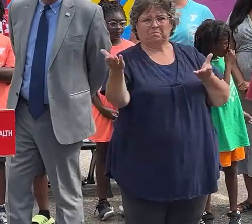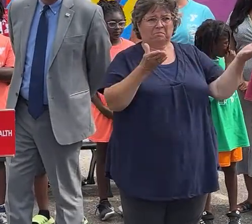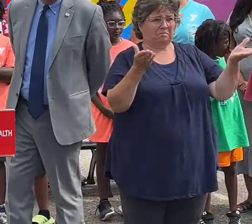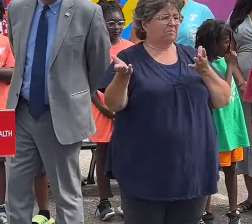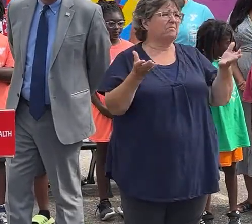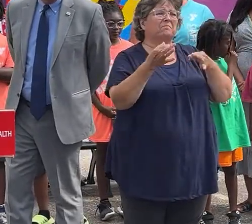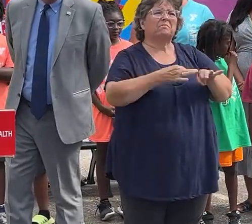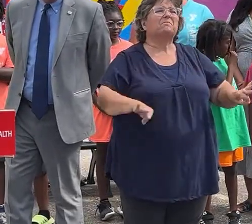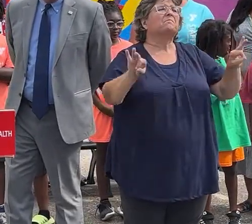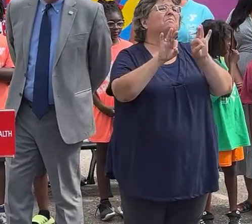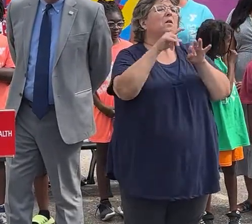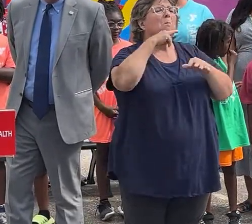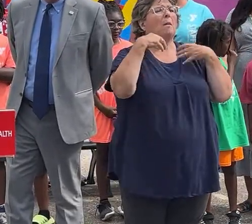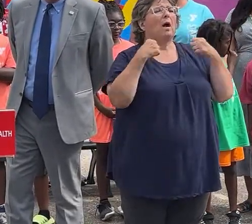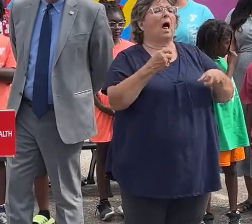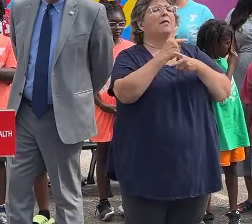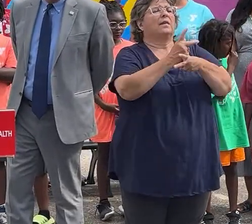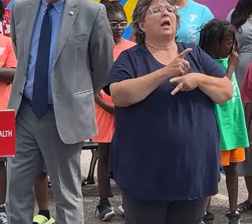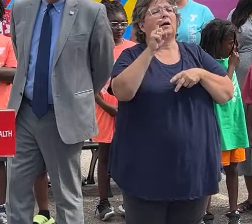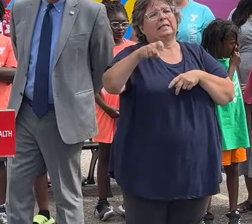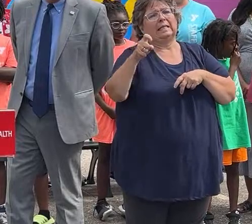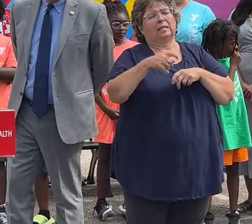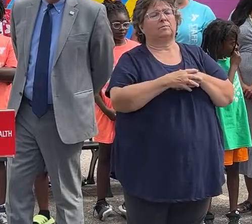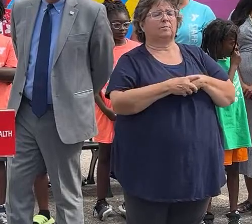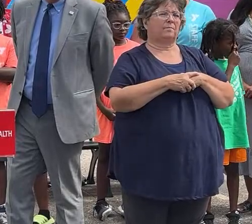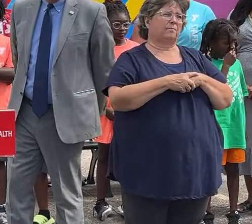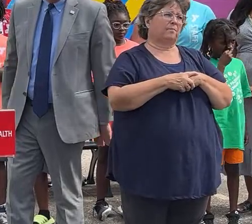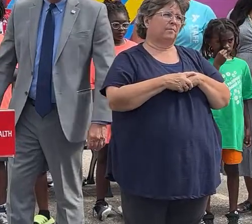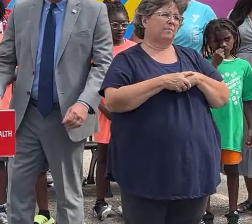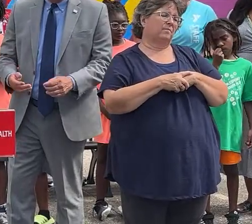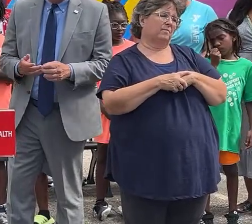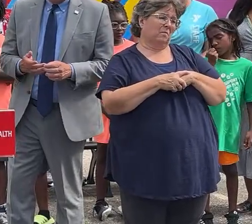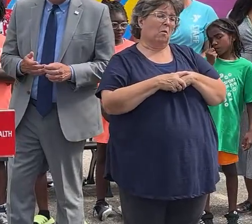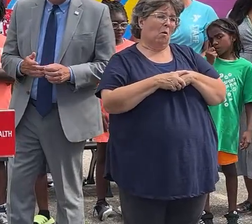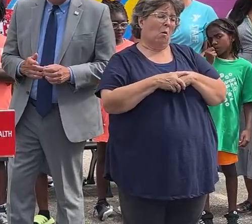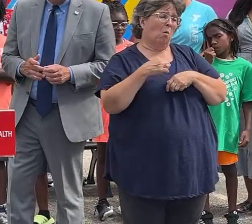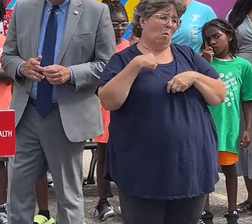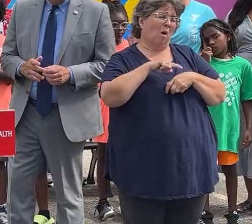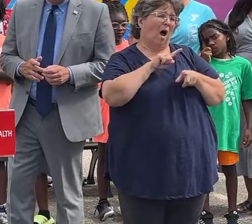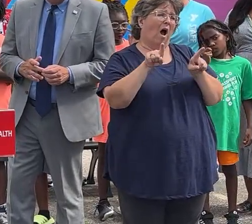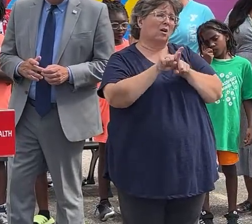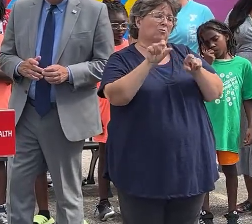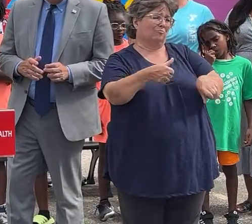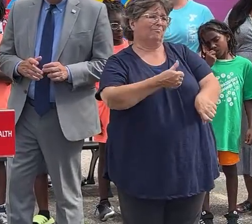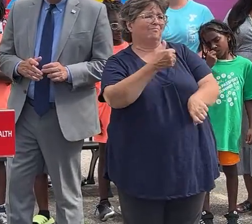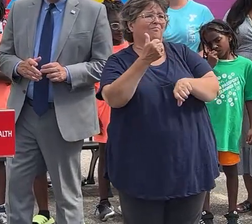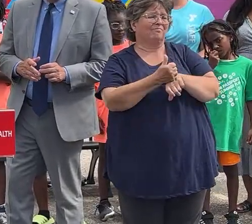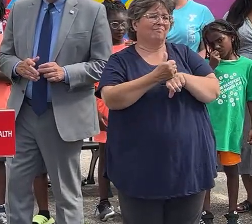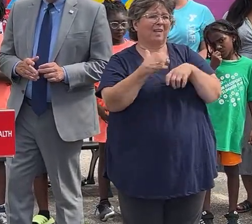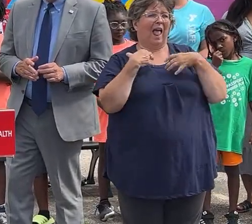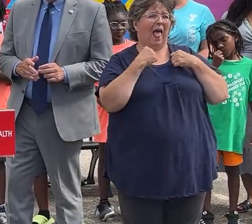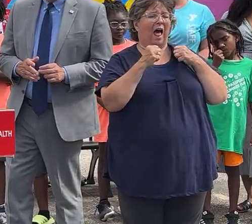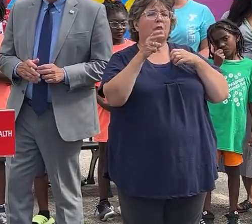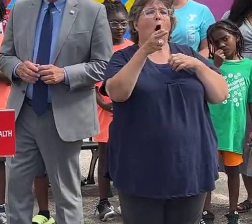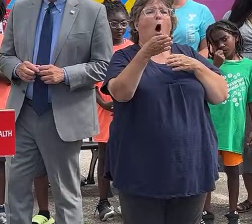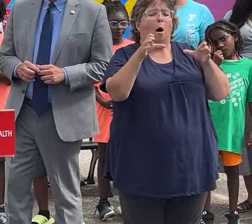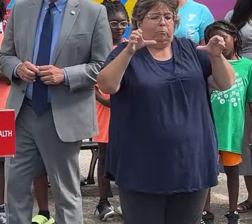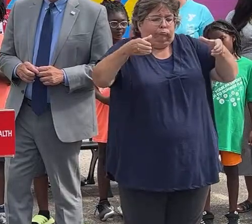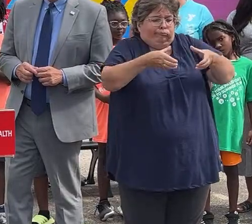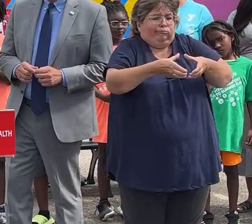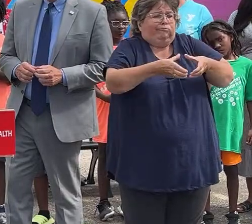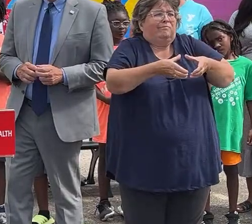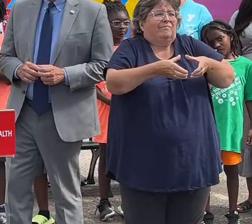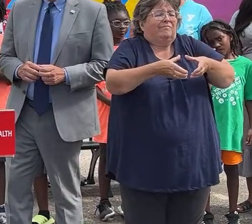of essential public health care needs. So we just also established this as a health hub in our